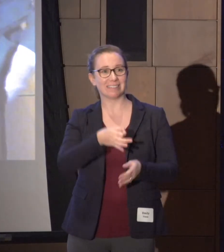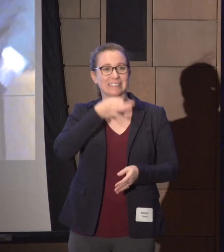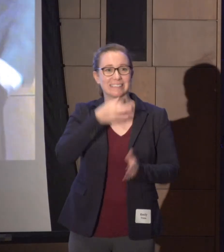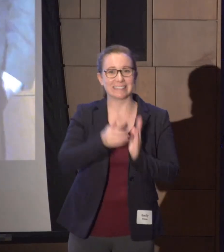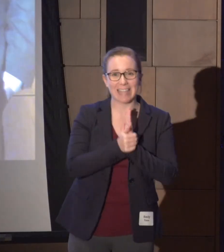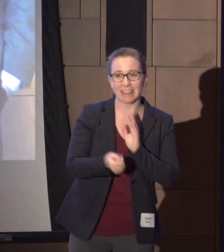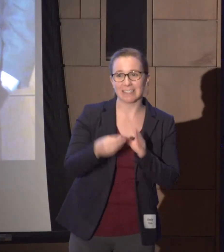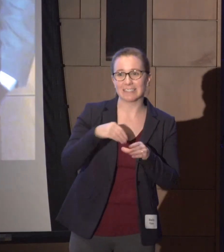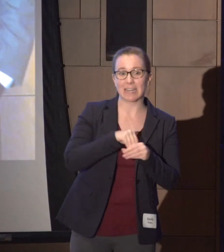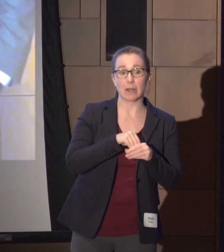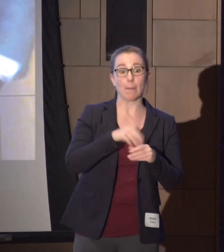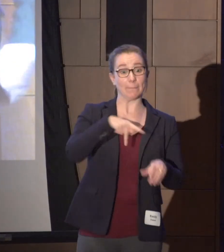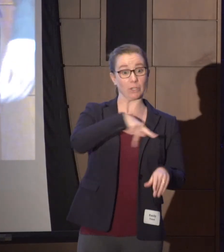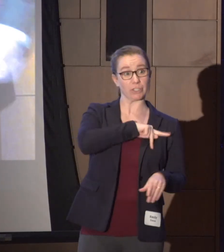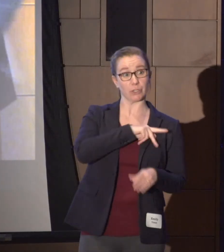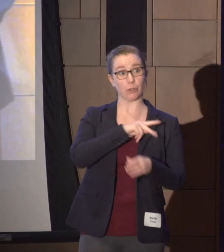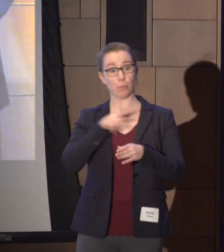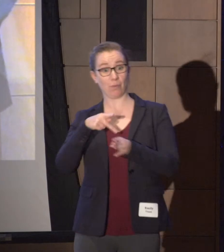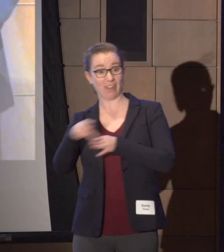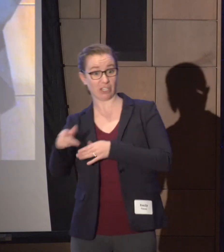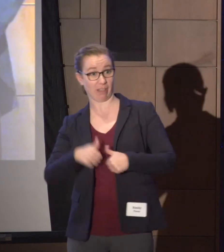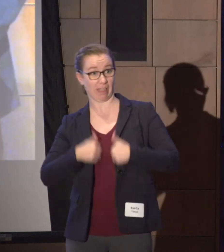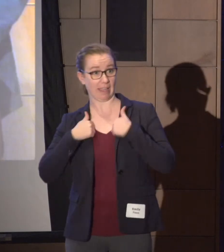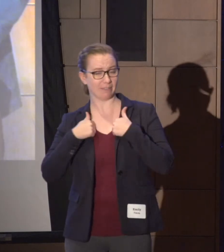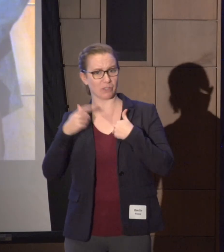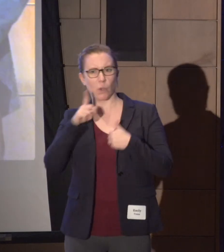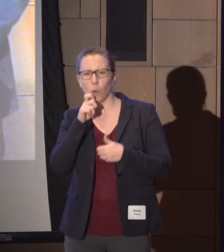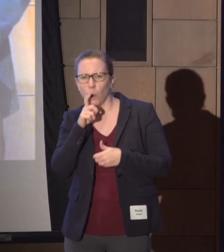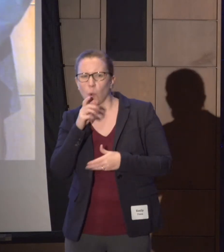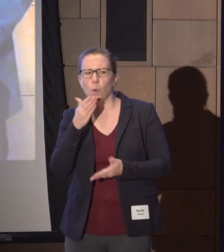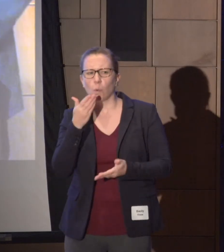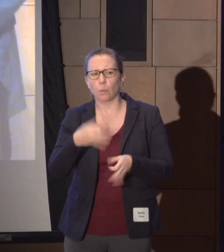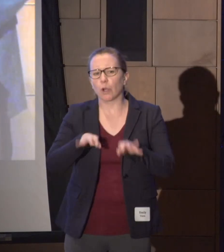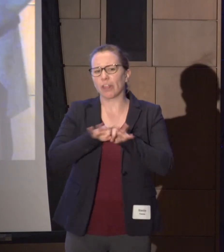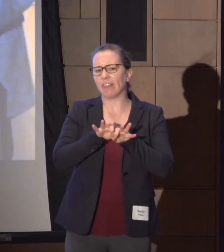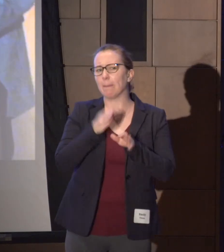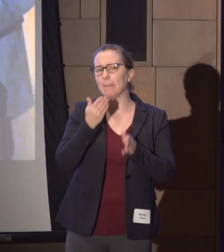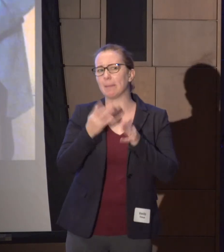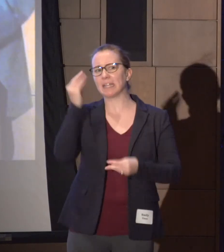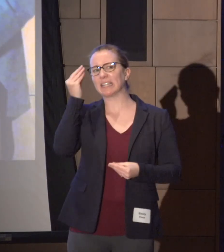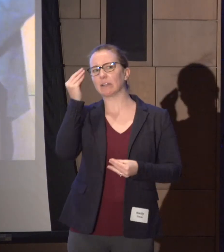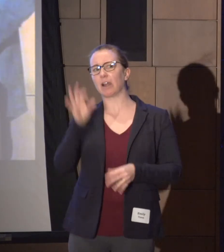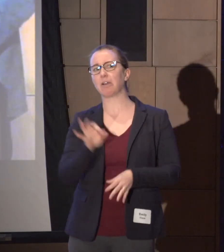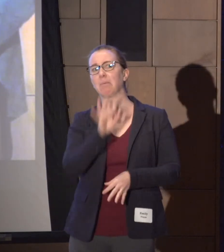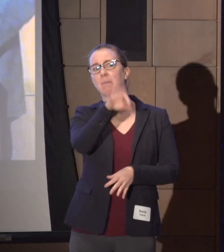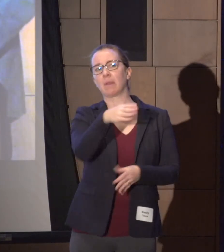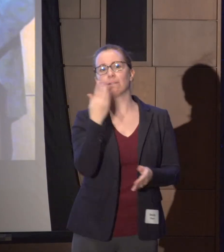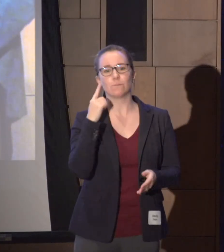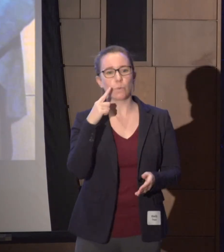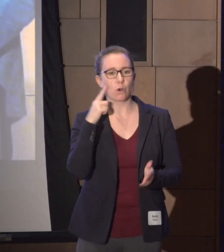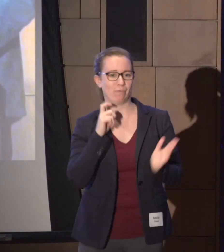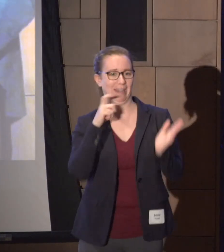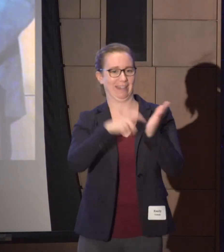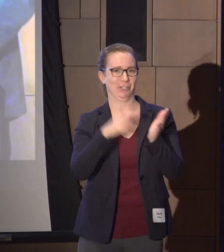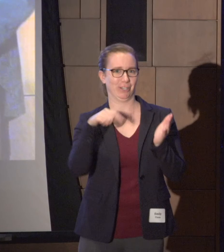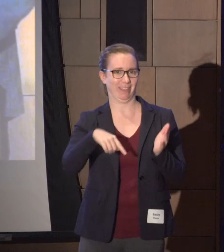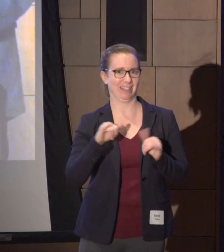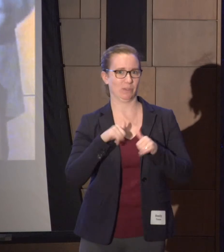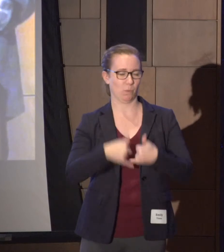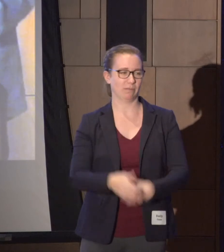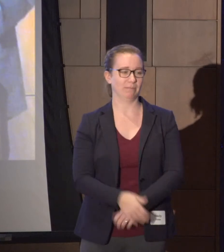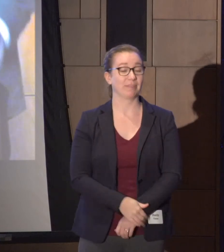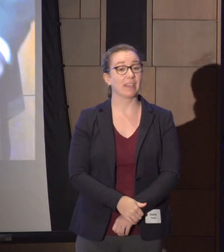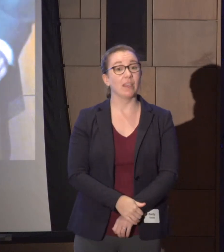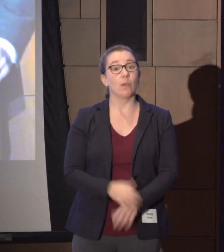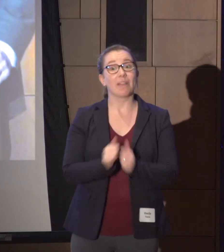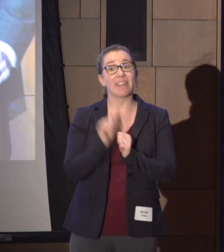networks that are doing great things in New Hampshire and who may be worthy of consideration for this valuable recognition. With that,